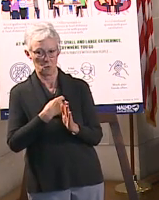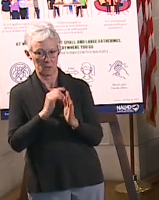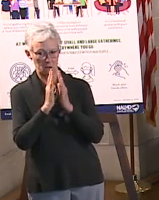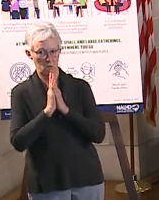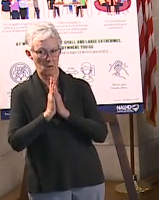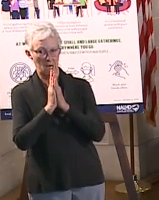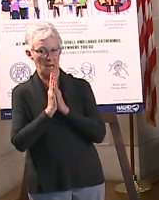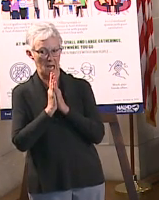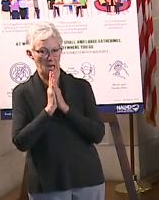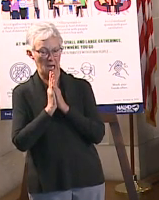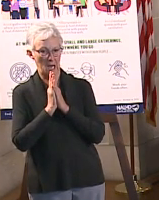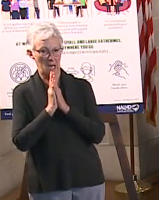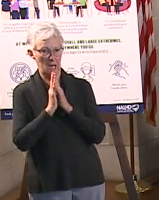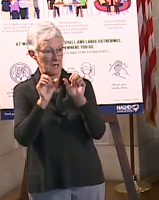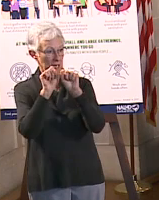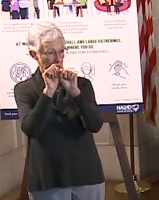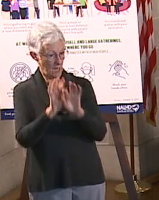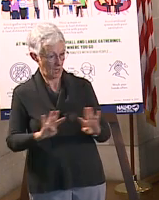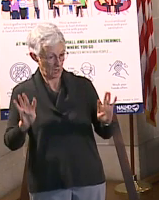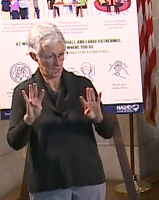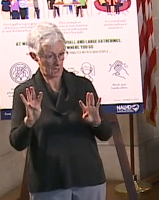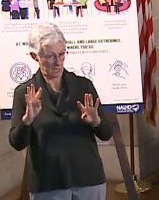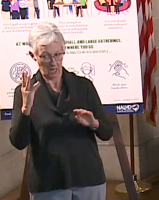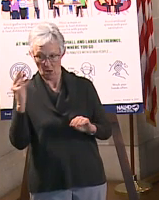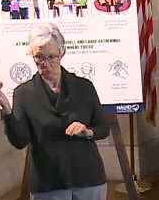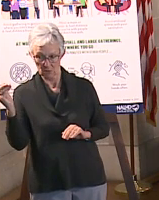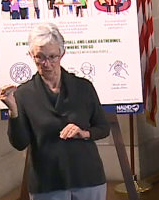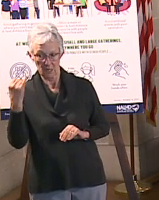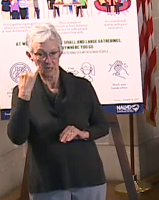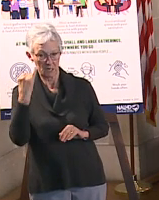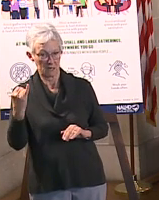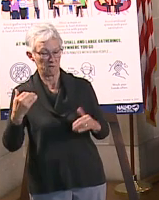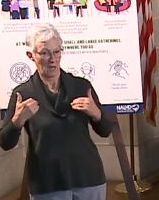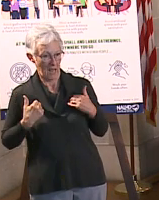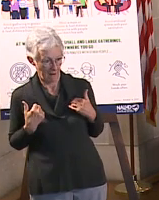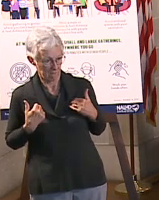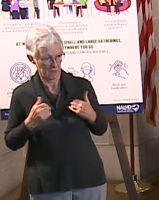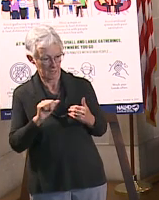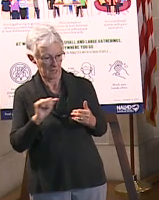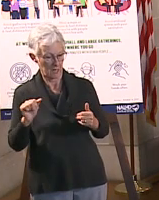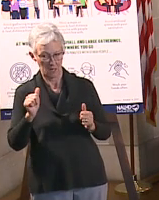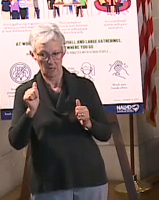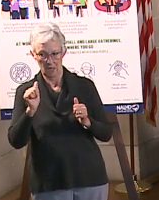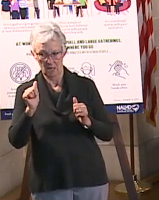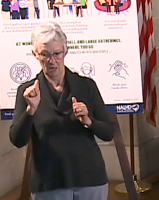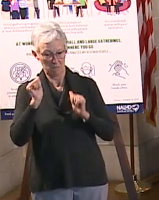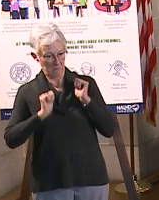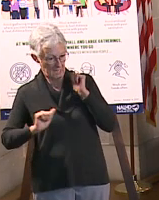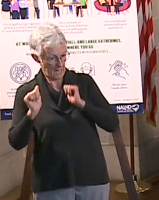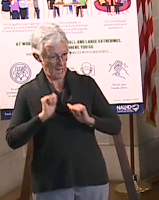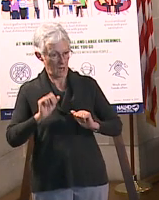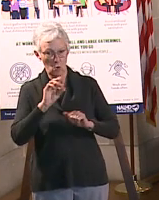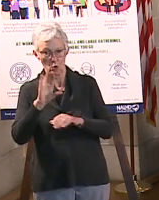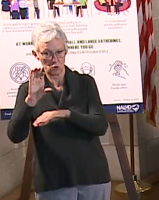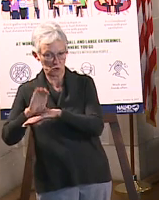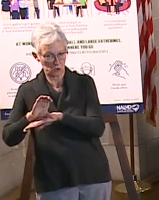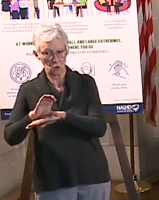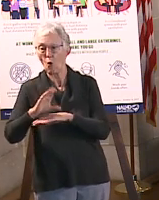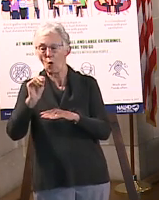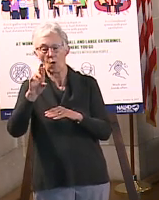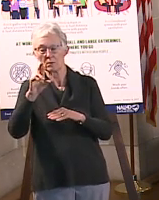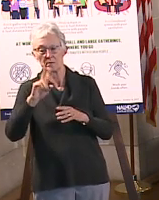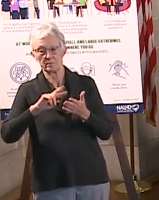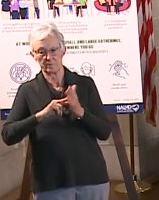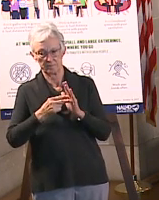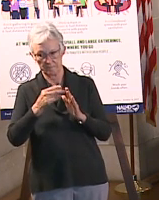outside is when there is a plague. In the olden days, we always had synagogues, but if there was a plague, there would be a